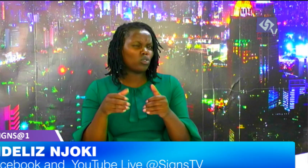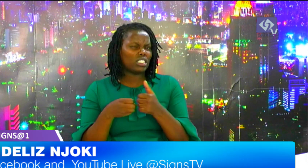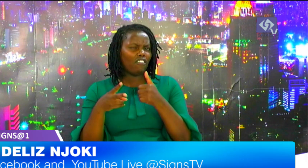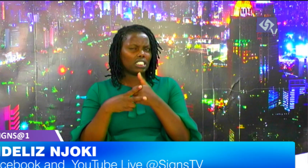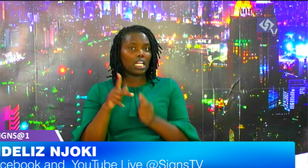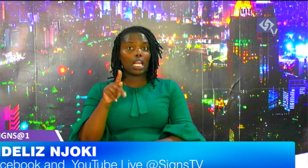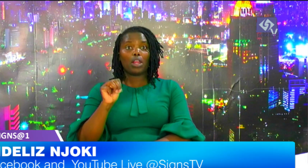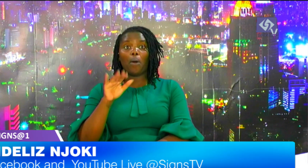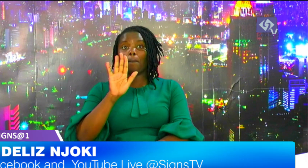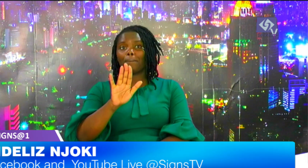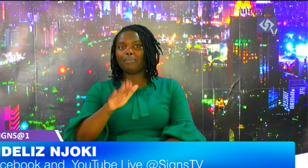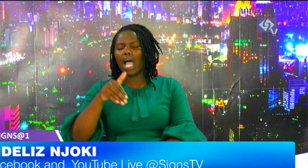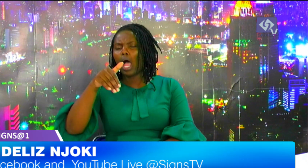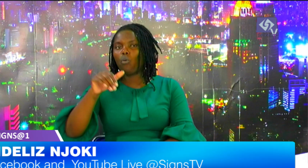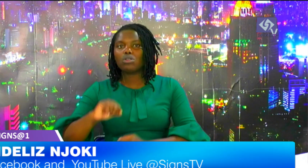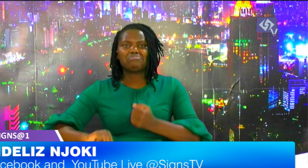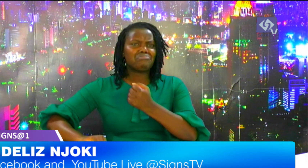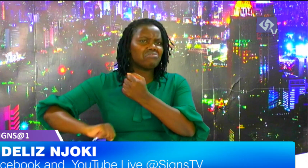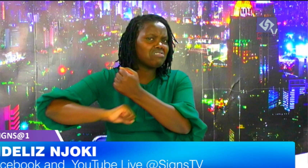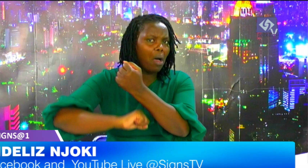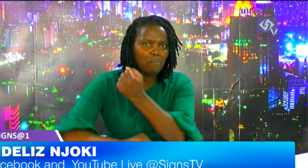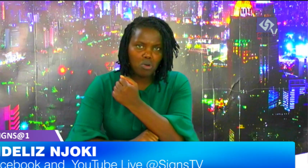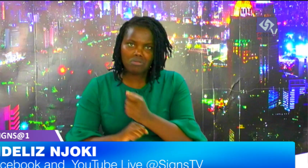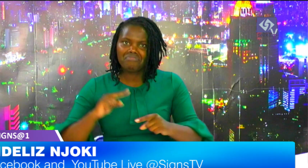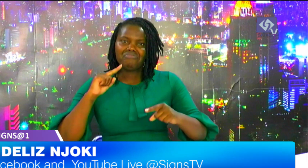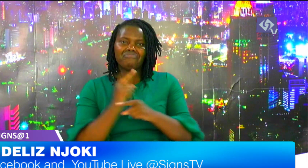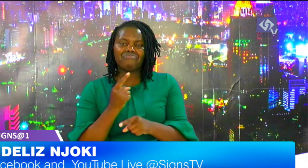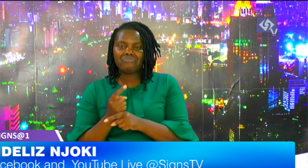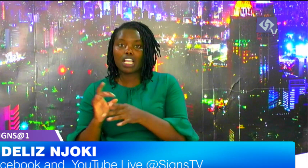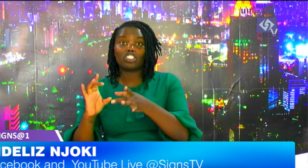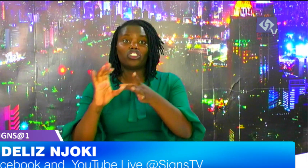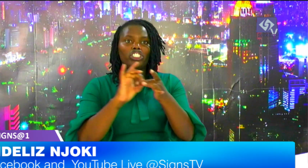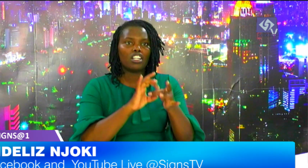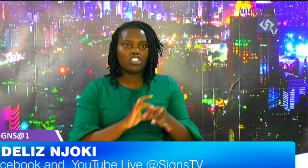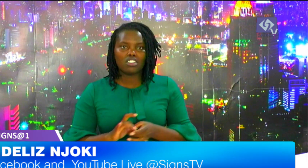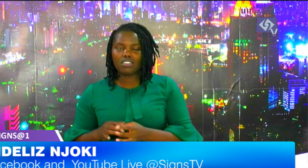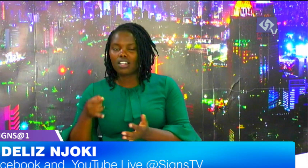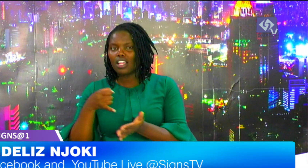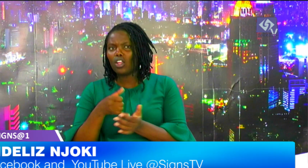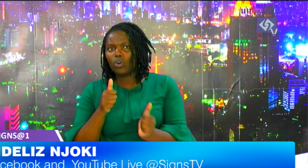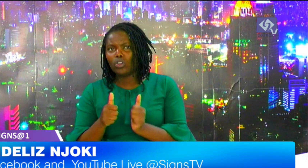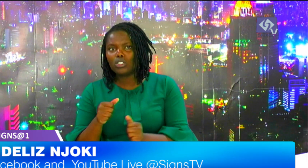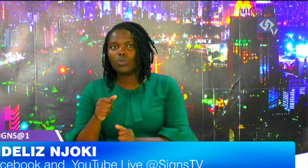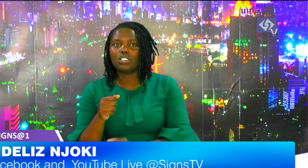approximately 17 kilometers away, and supports farming of